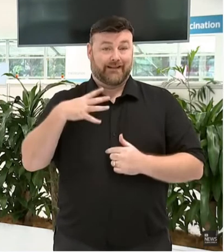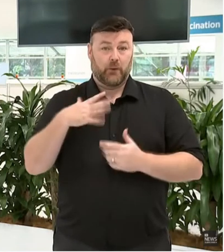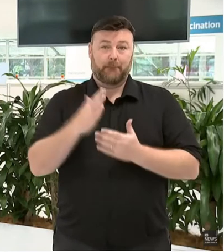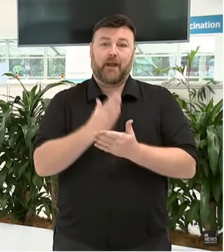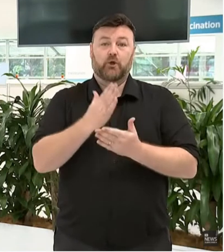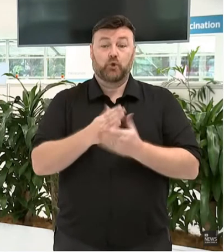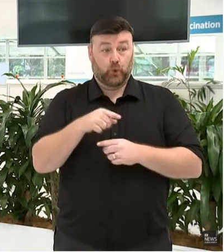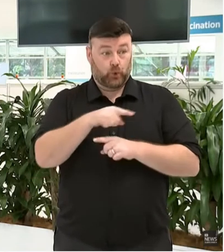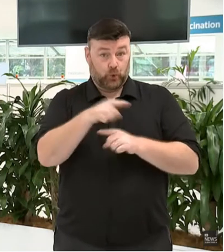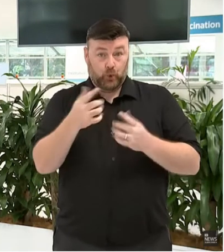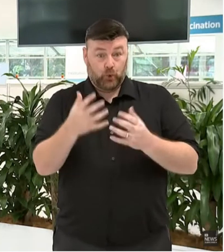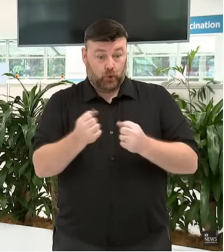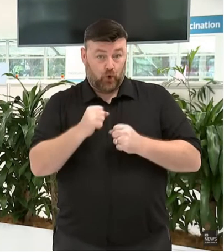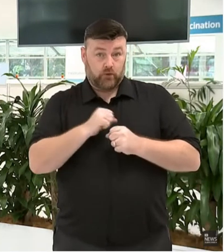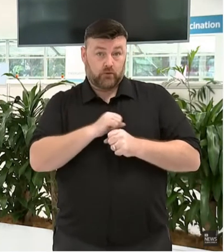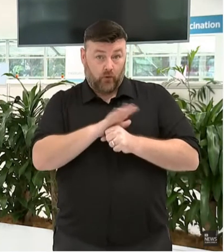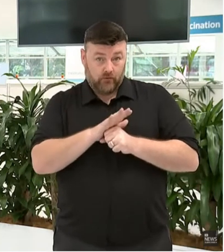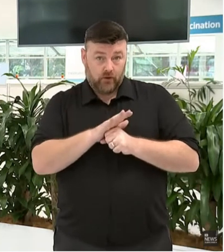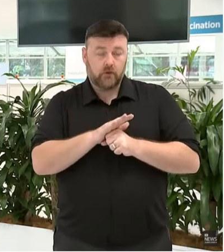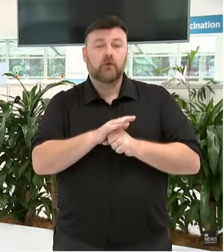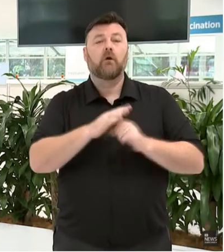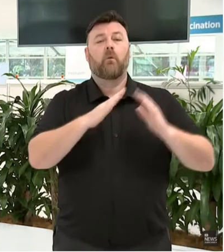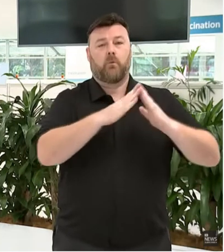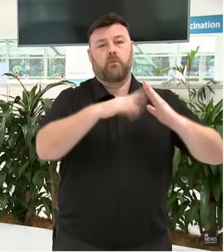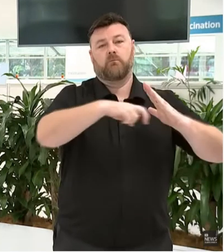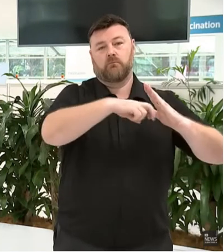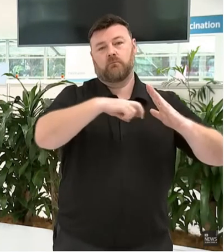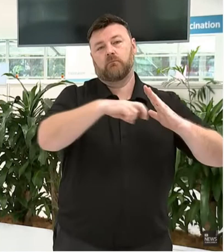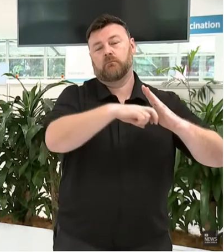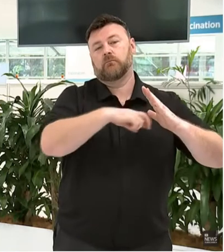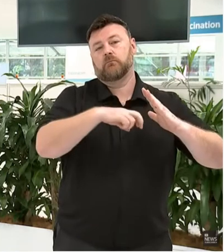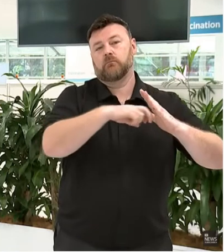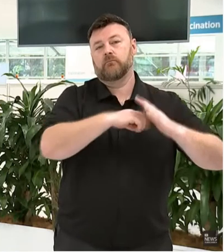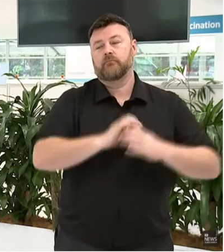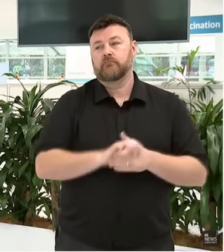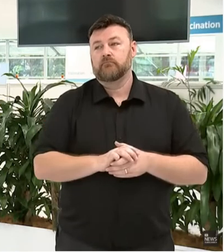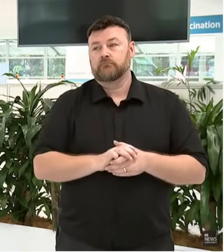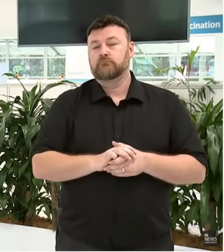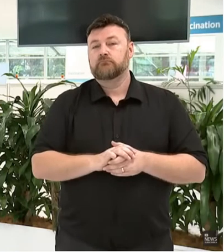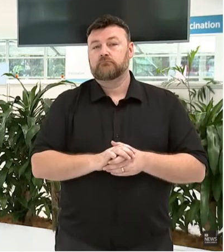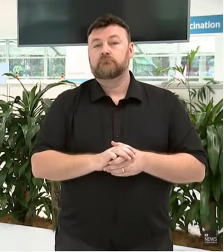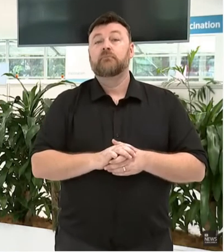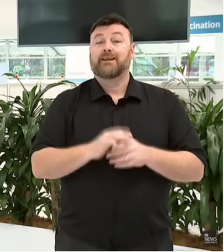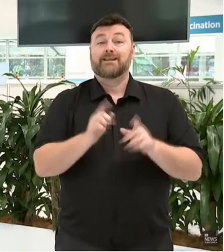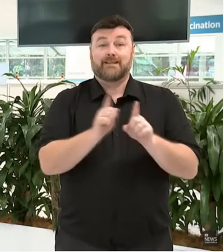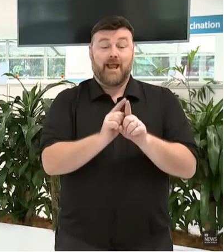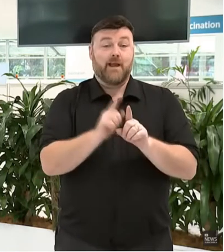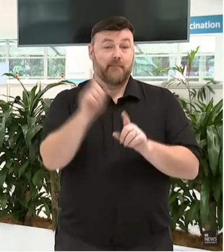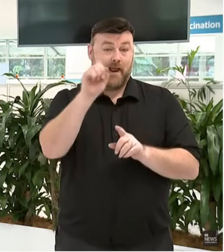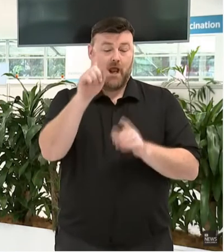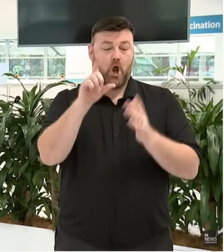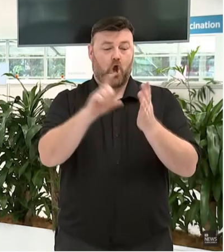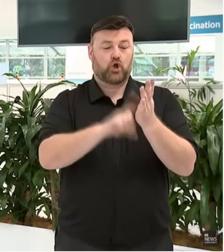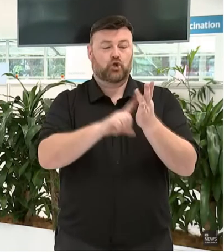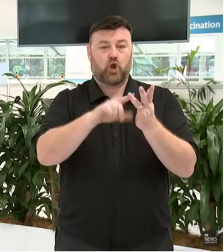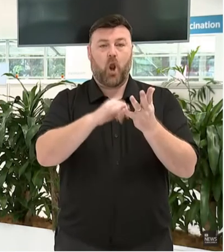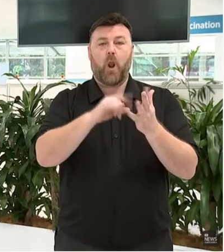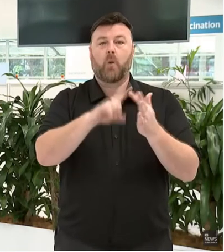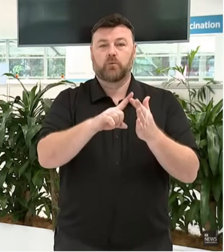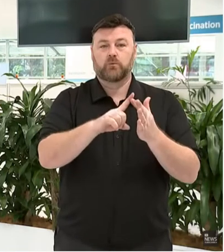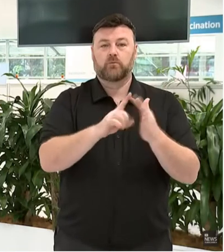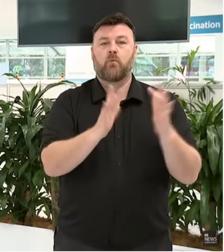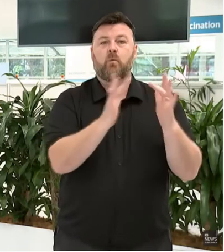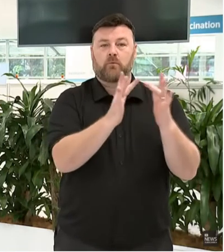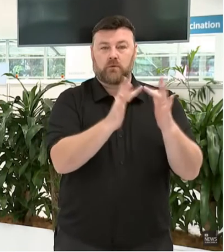positive for COVID, you do isolate. And particularly now for close contacts as well. And we changed that definition to reduce the